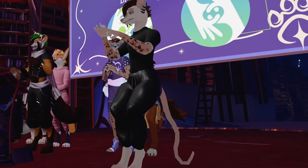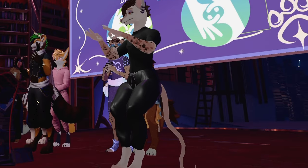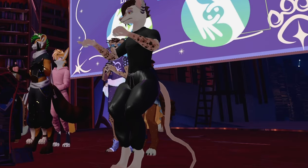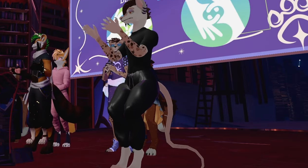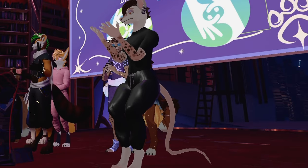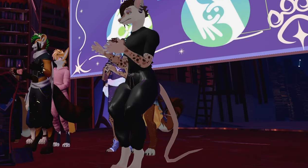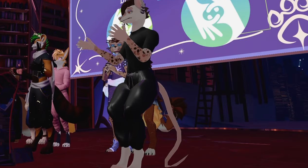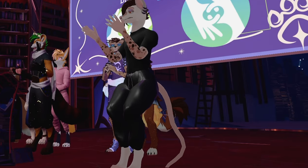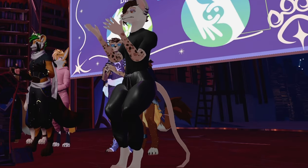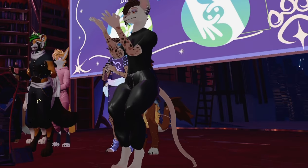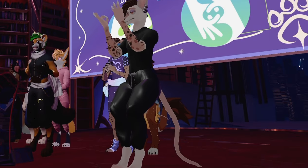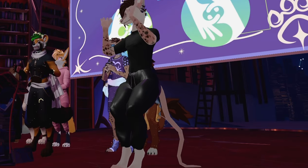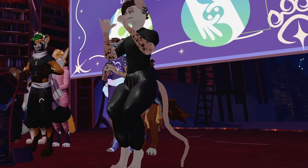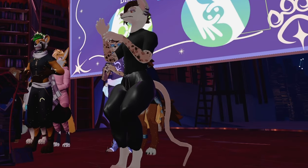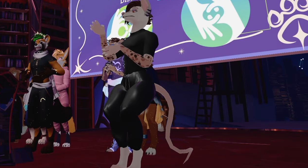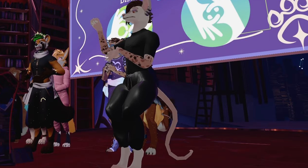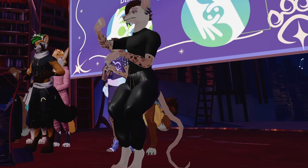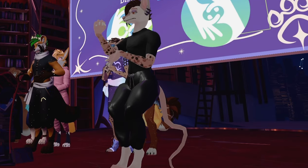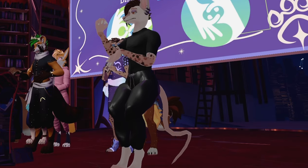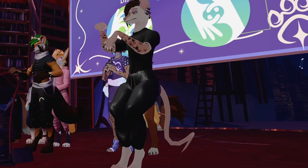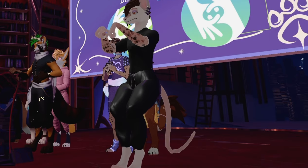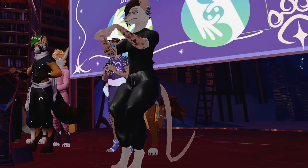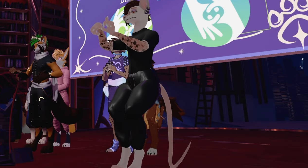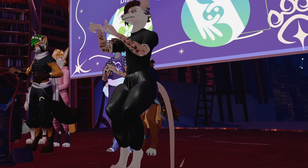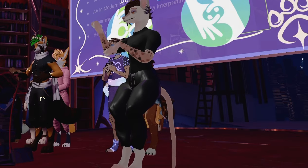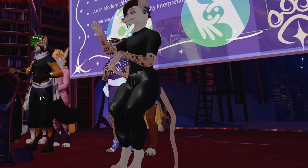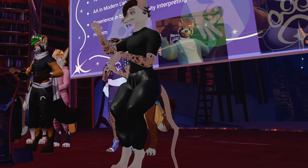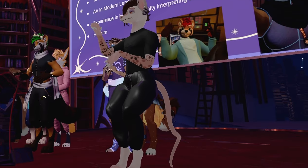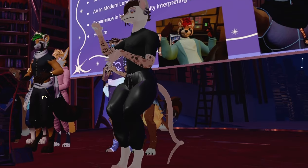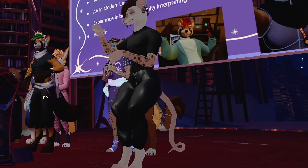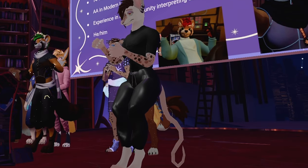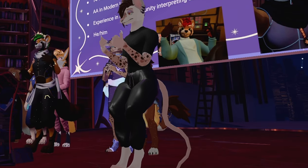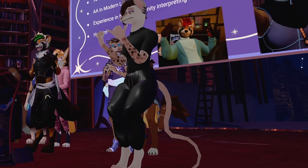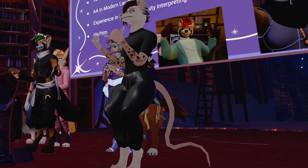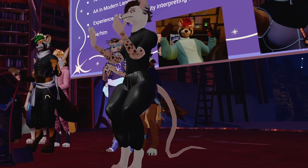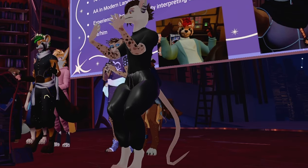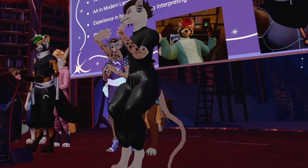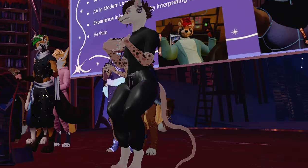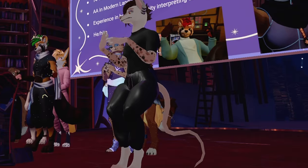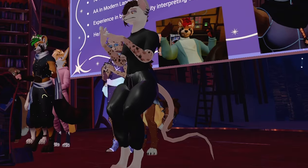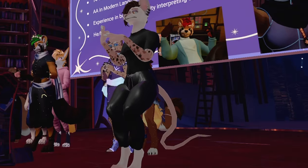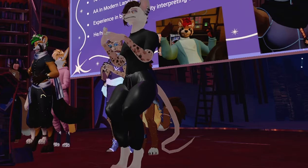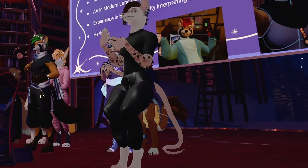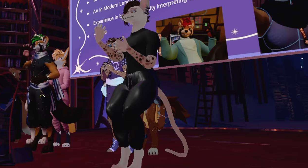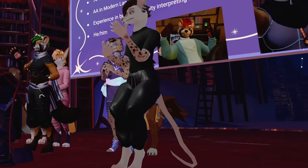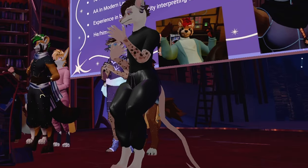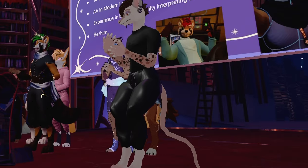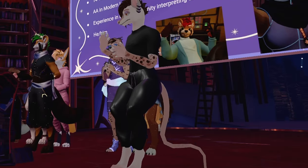So, to start us off, we're going to have quick little introductions. I'll introduce myself first. I'm Shade